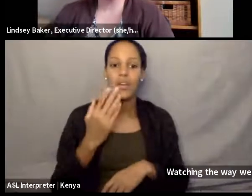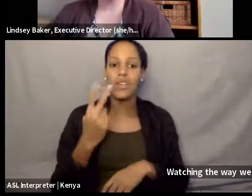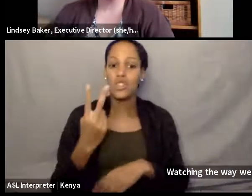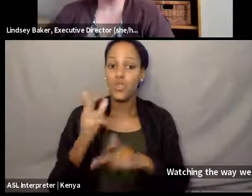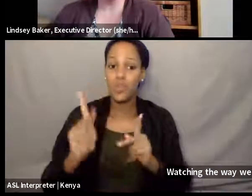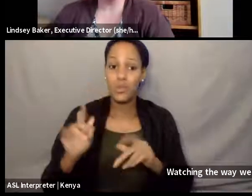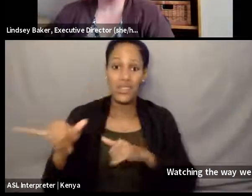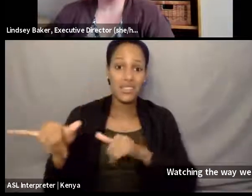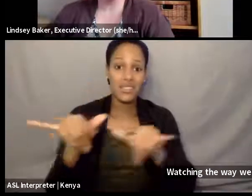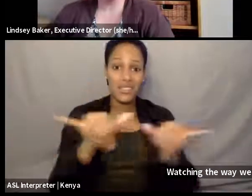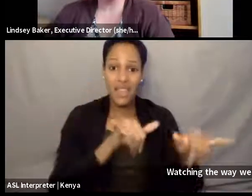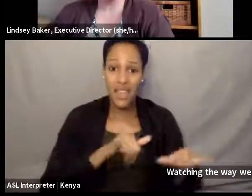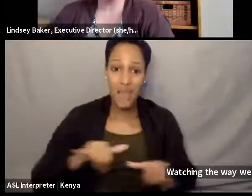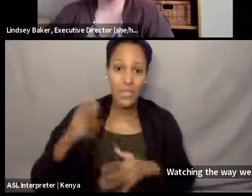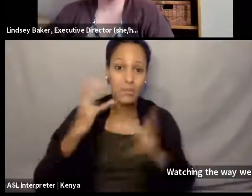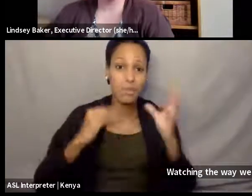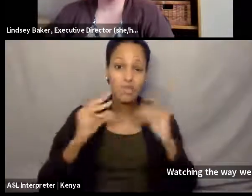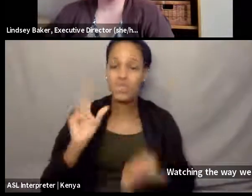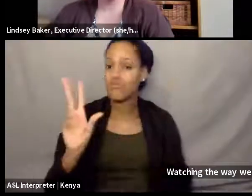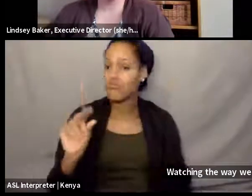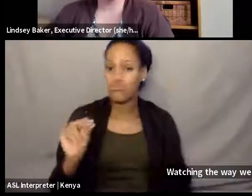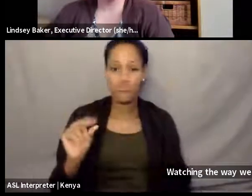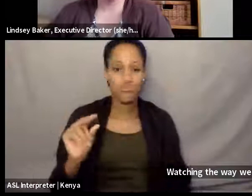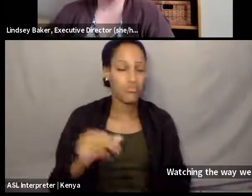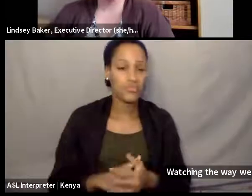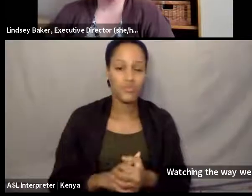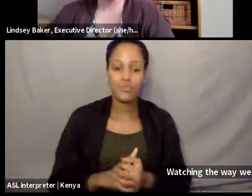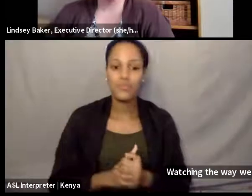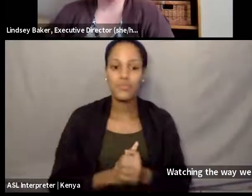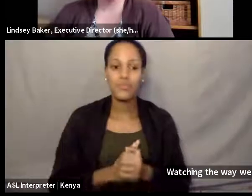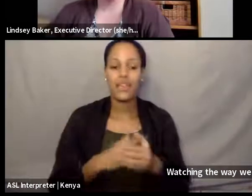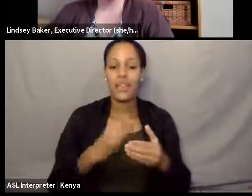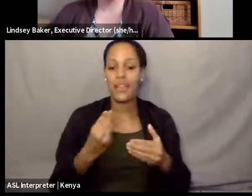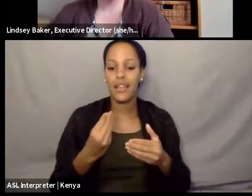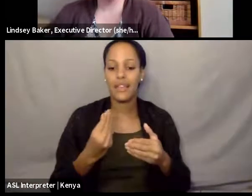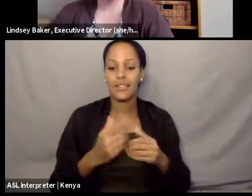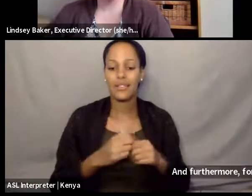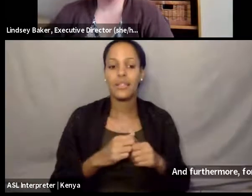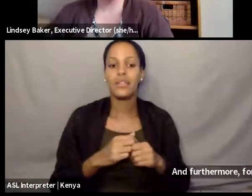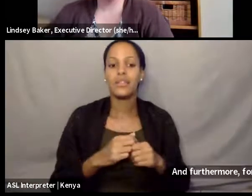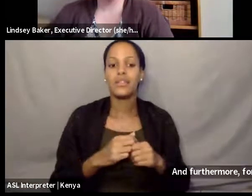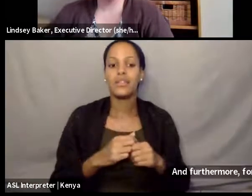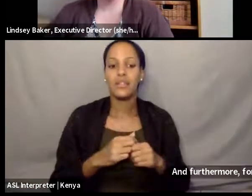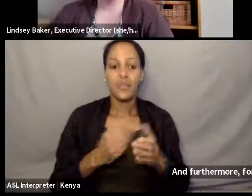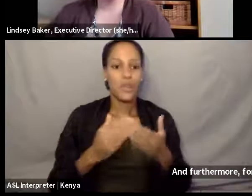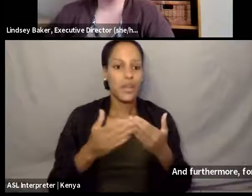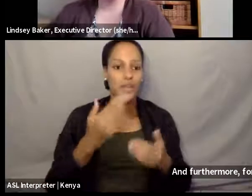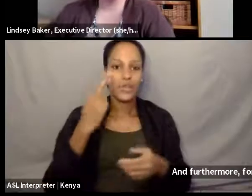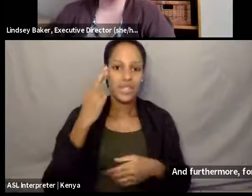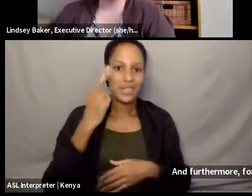way. And furthermore, for whatever reason, there are times when